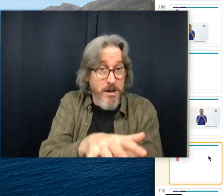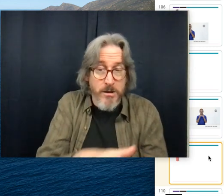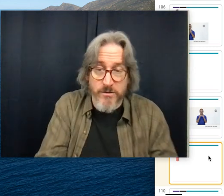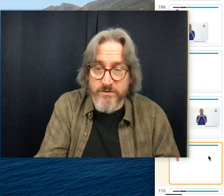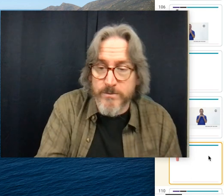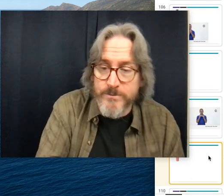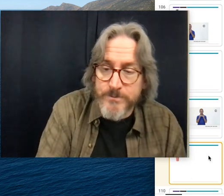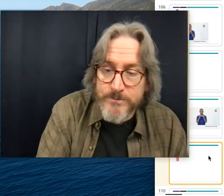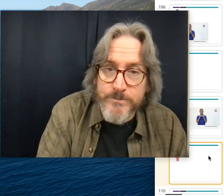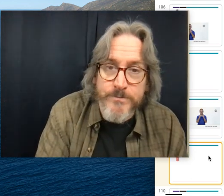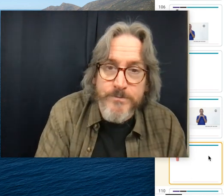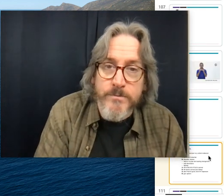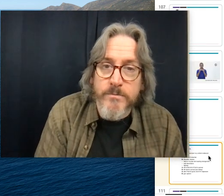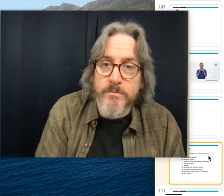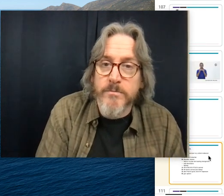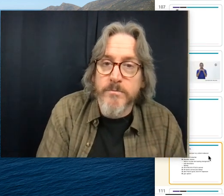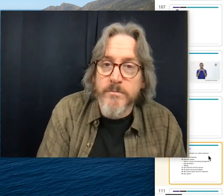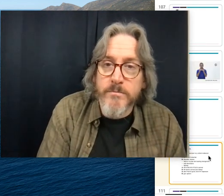stem the flow.